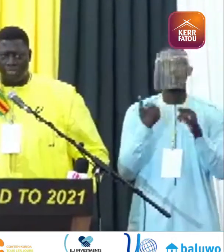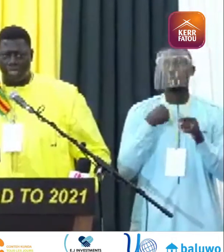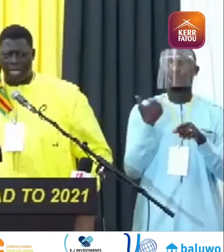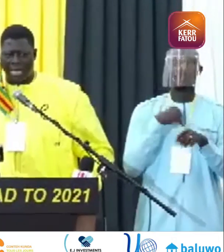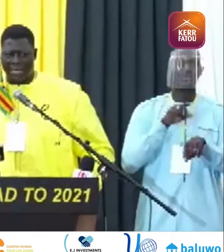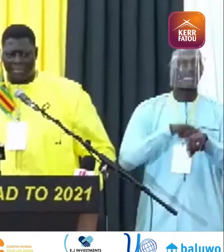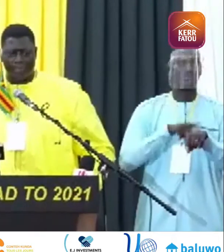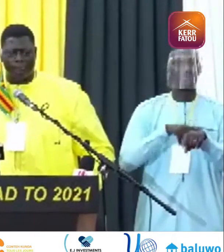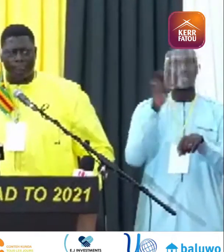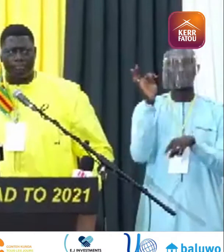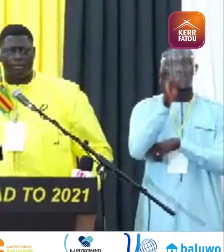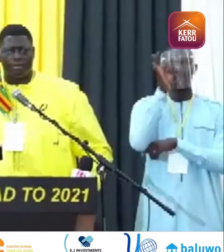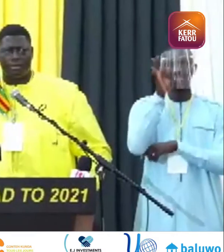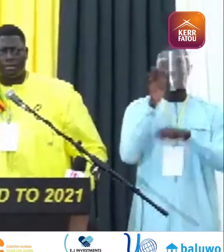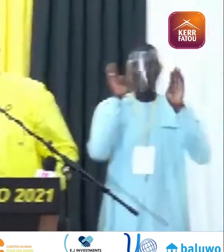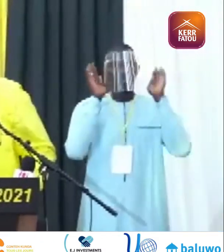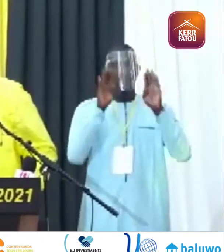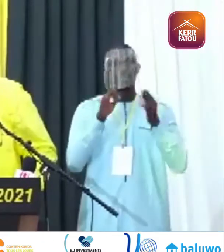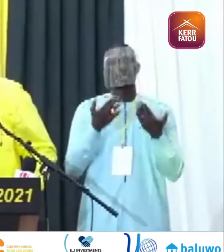juma ñu ngi wara agni